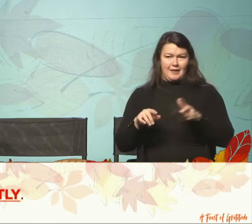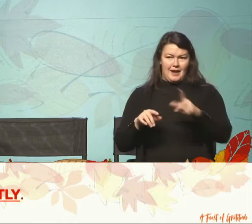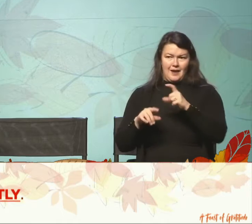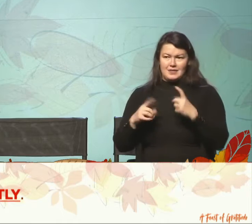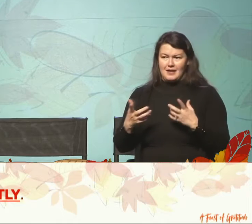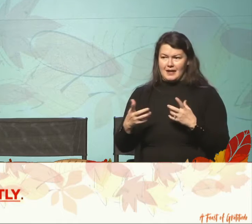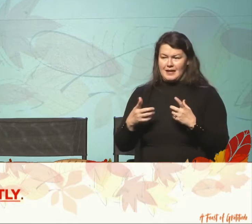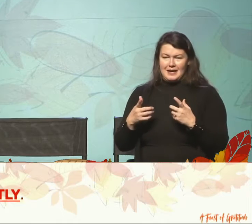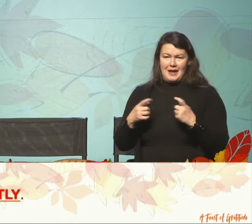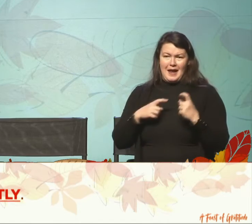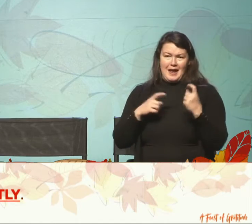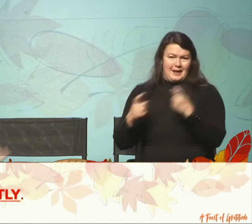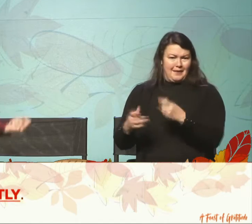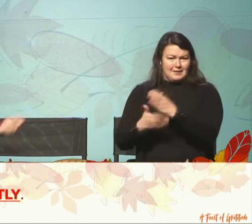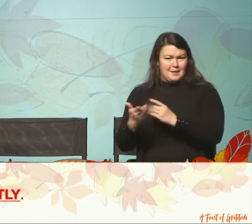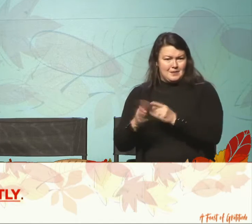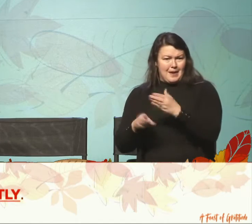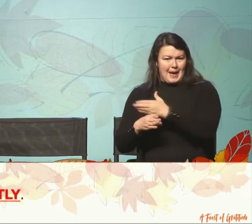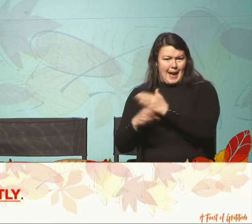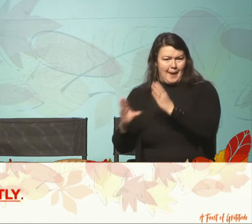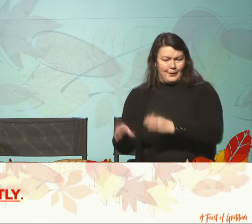It's awkward. I'm like, here, take